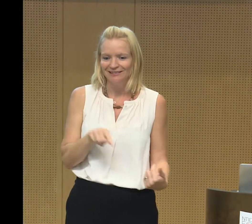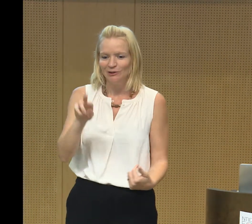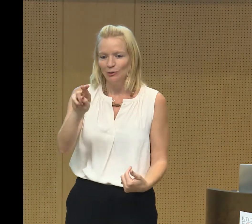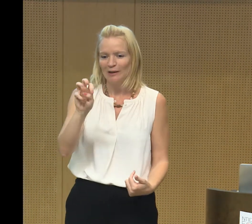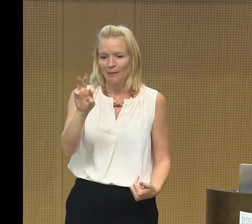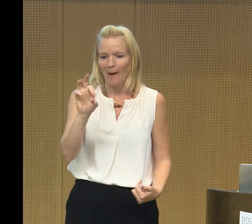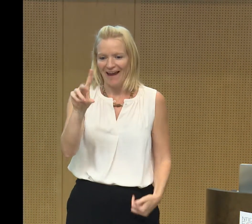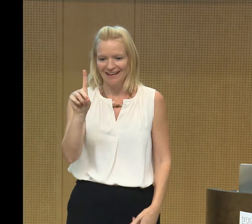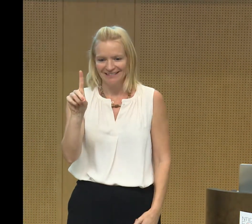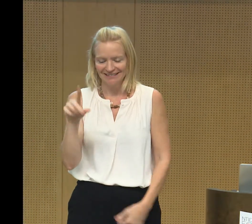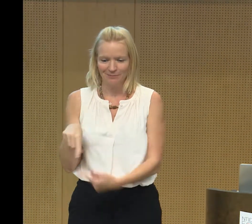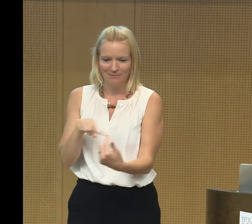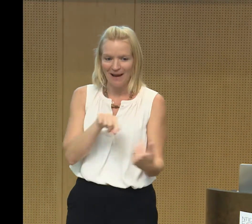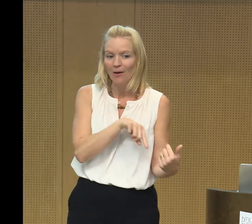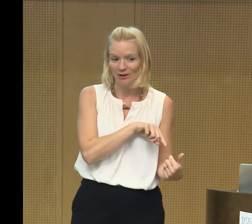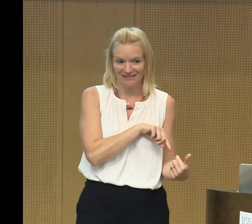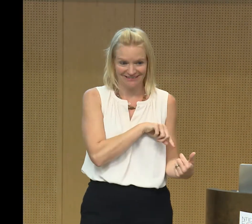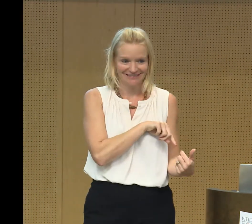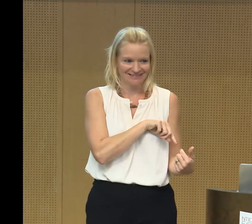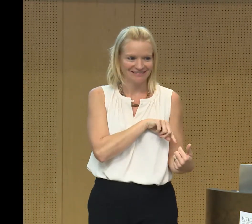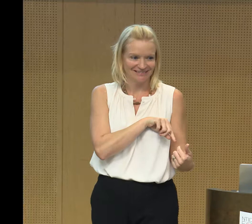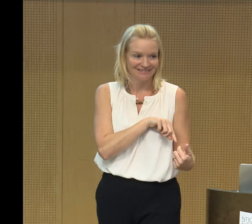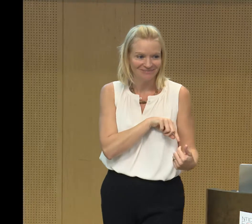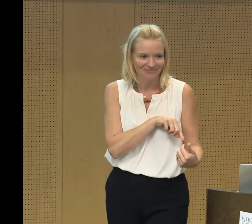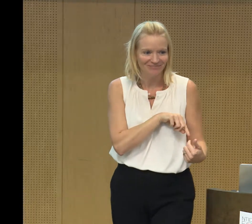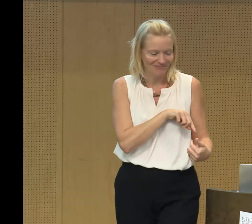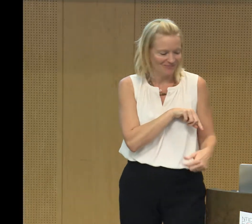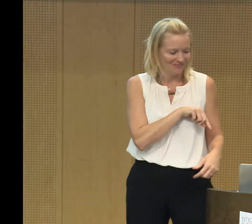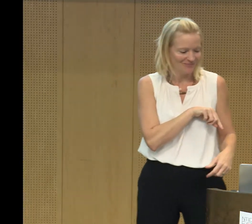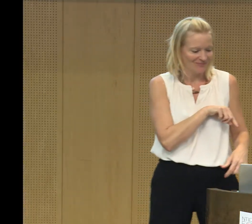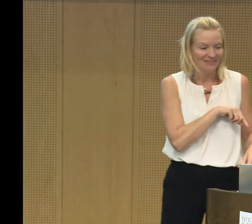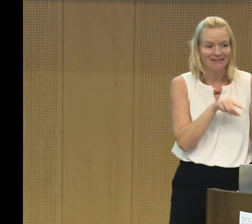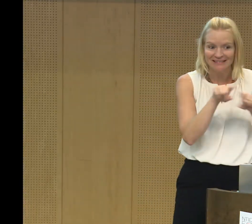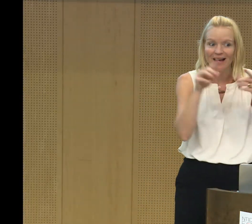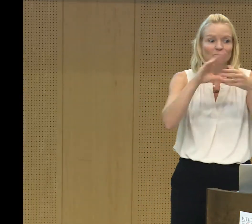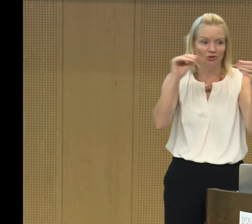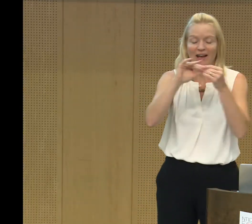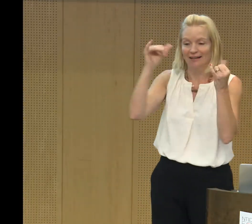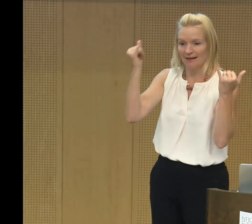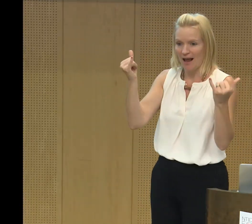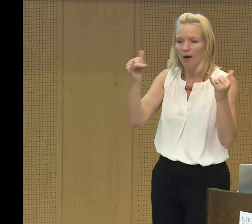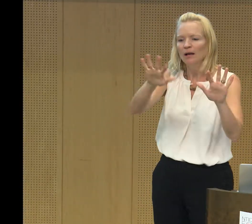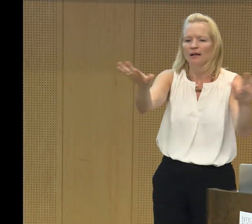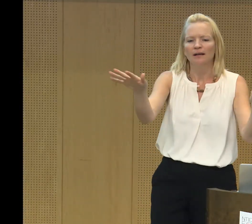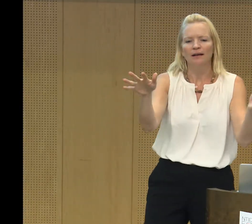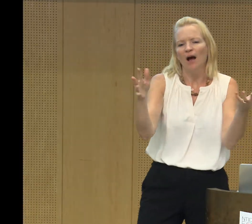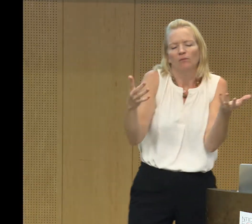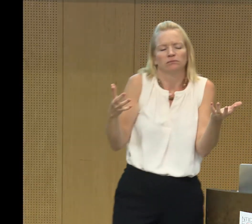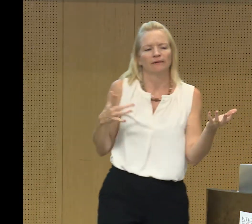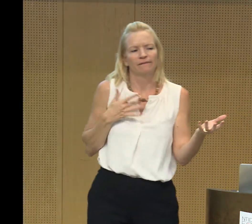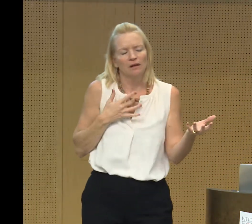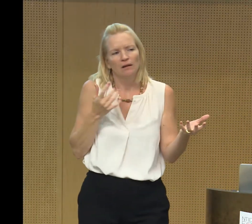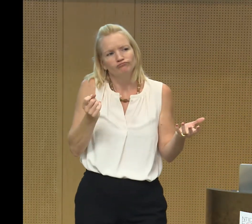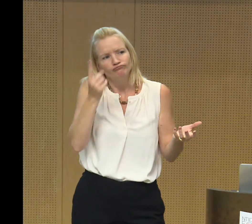It's being shown while being rewound. So Do